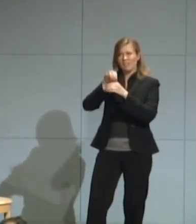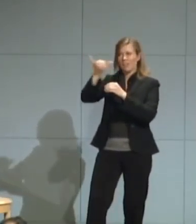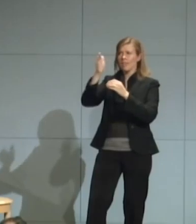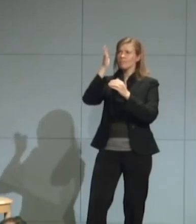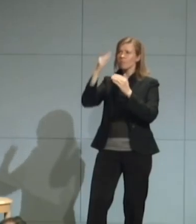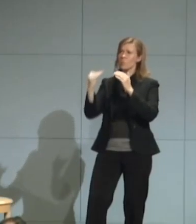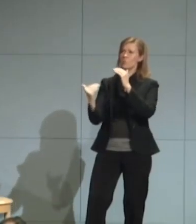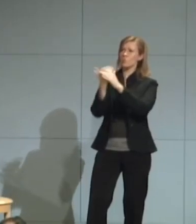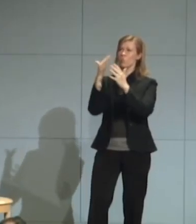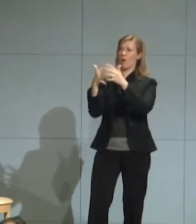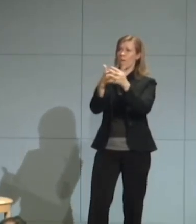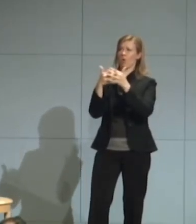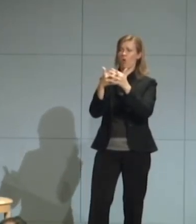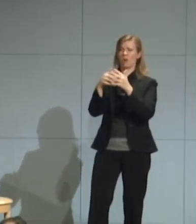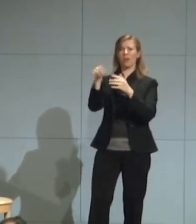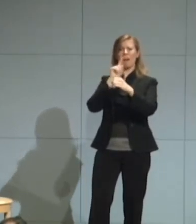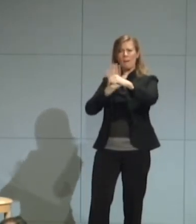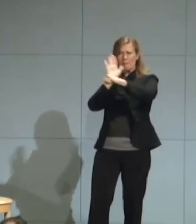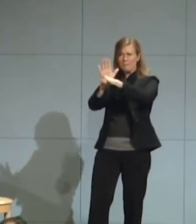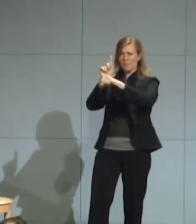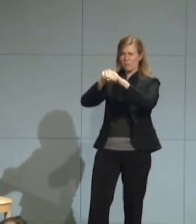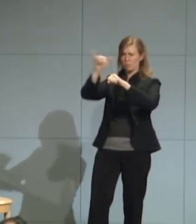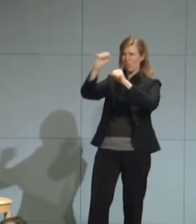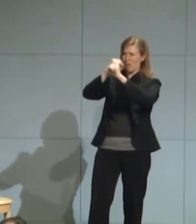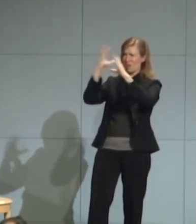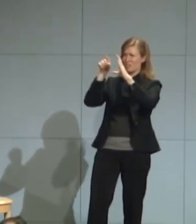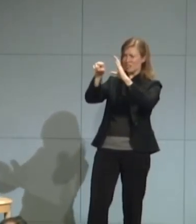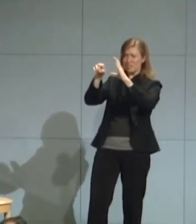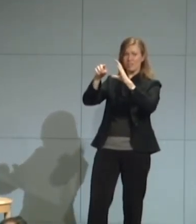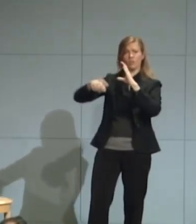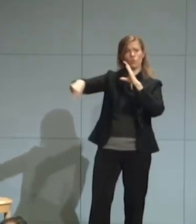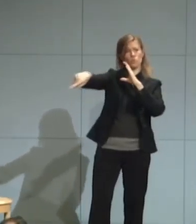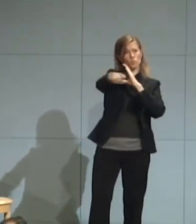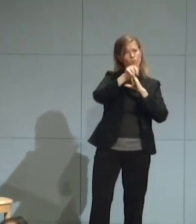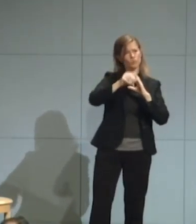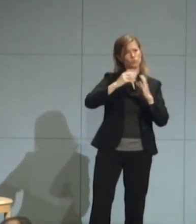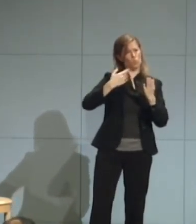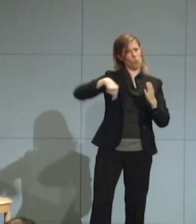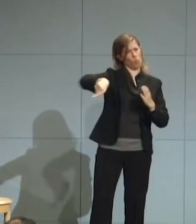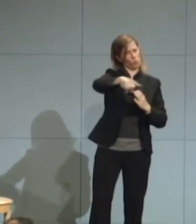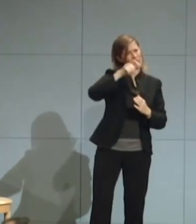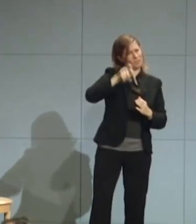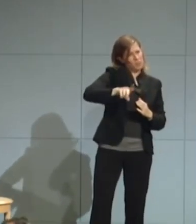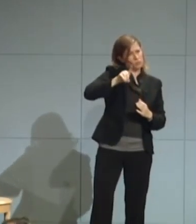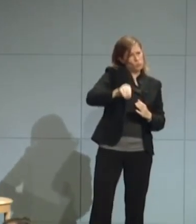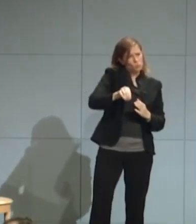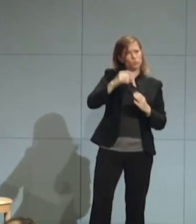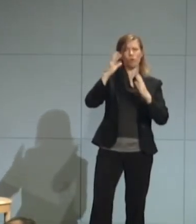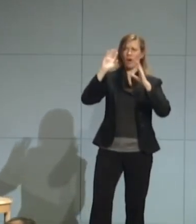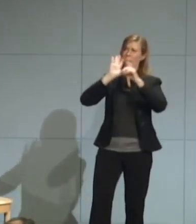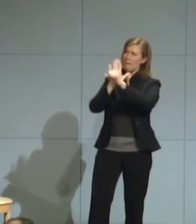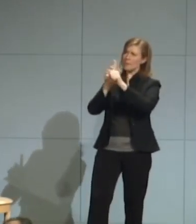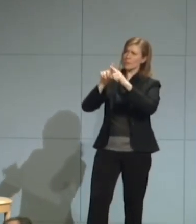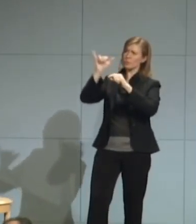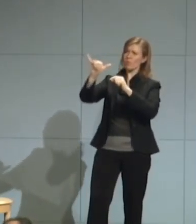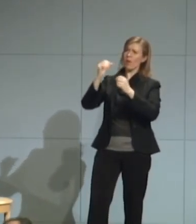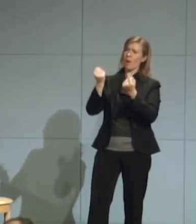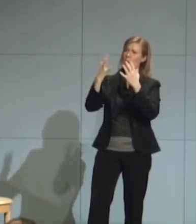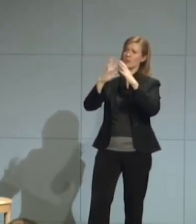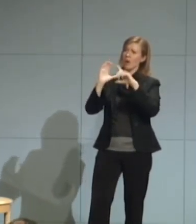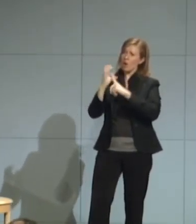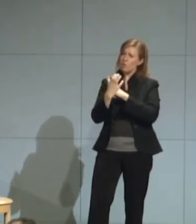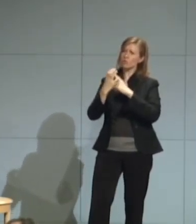drugs just as often, if not more so, than people of color. But the stereotypes that are still believed, according to the